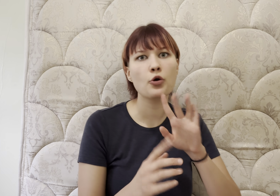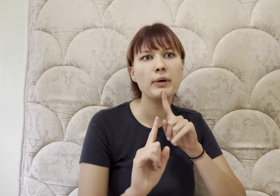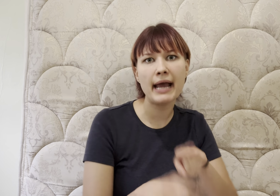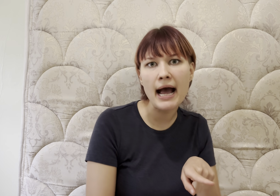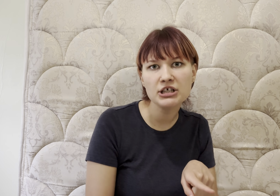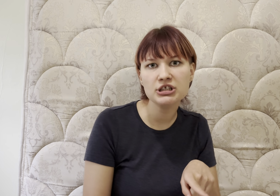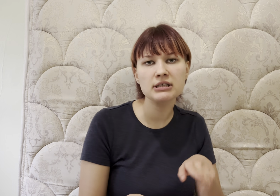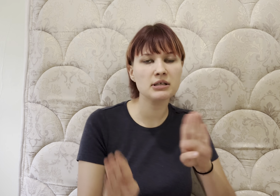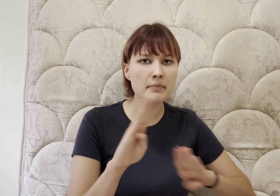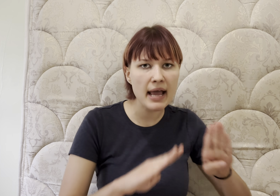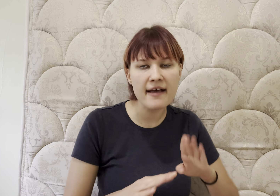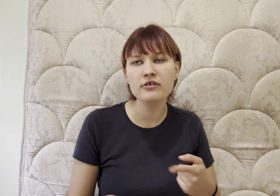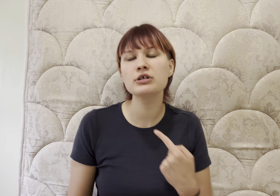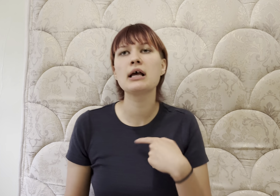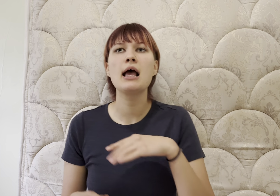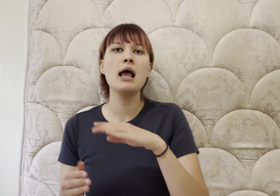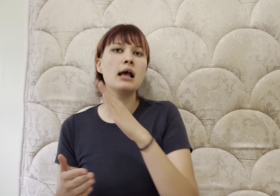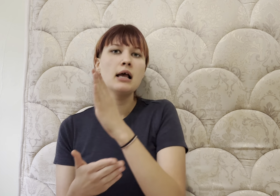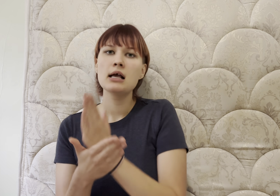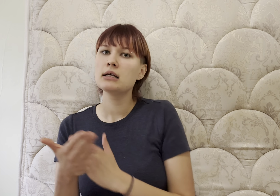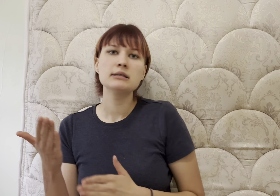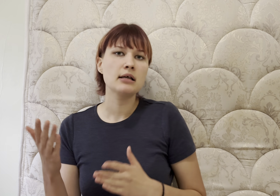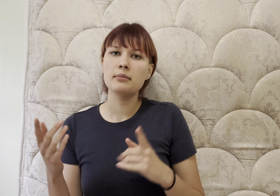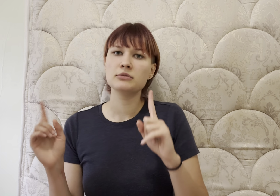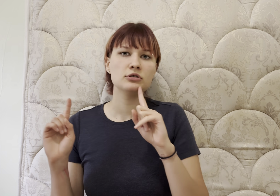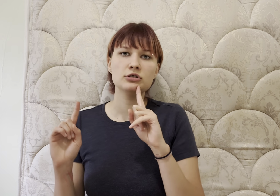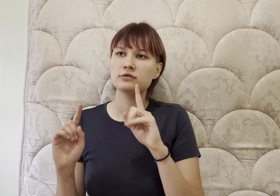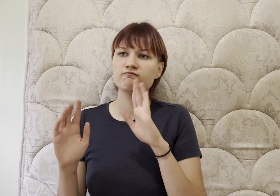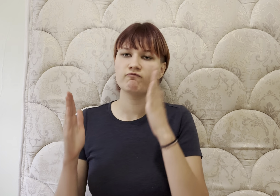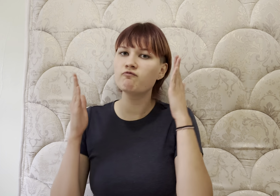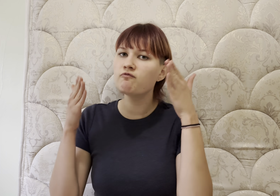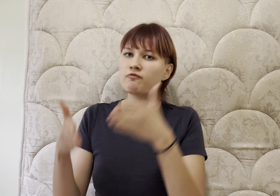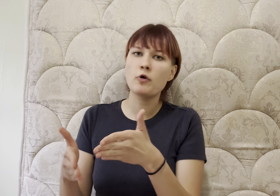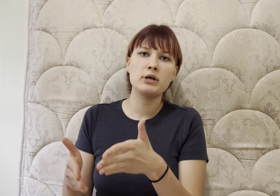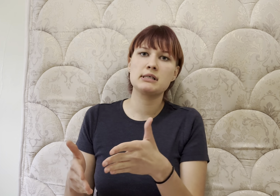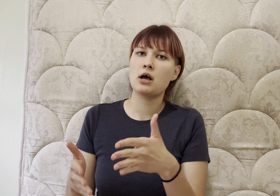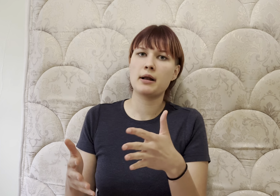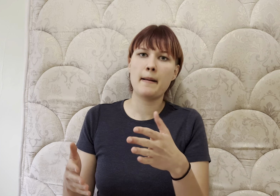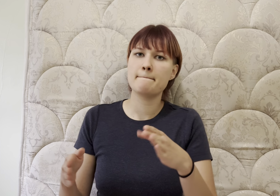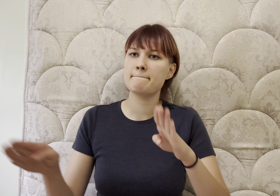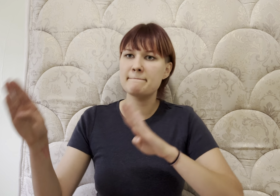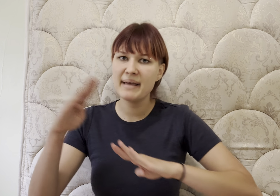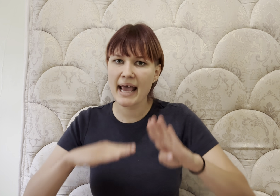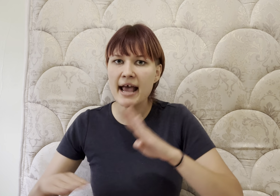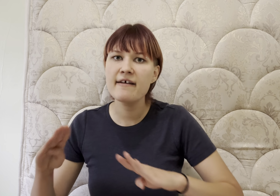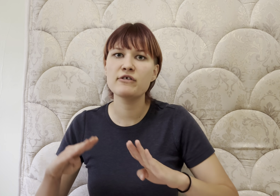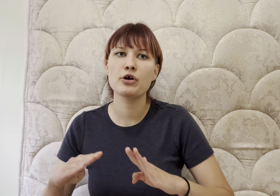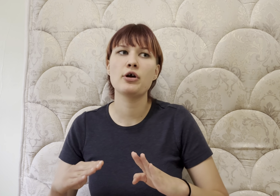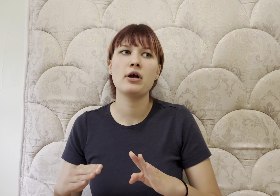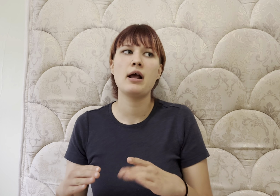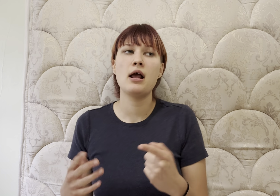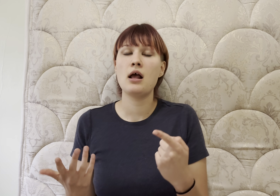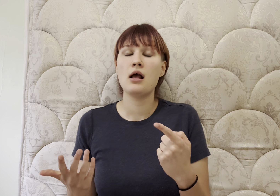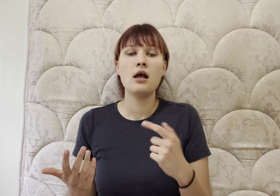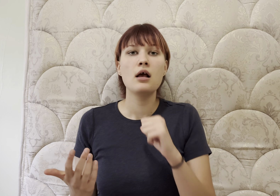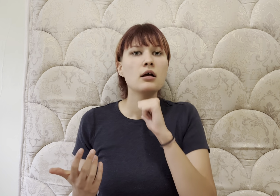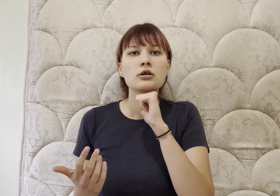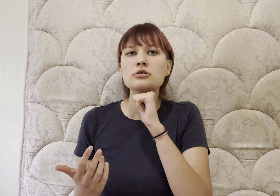your emotions. Those groups think that once you change your behavior, then changes in thoughts and emotions will come along naturally after the